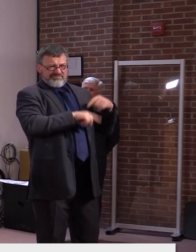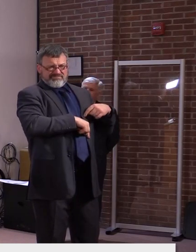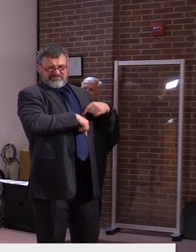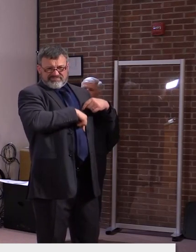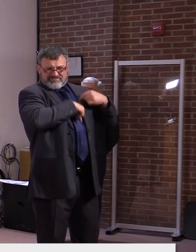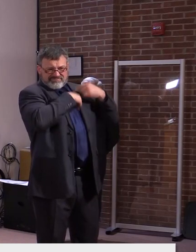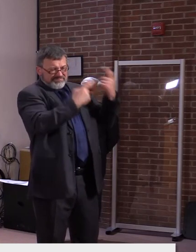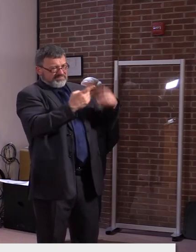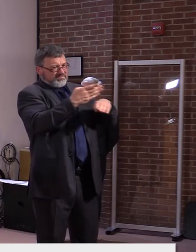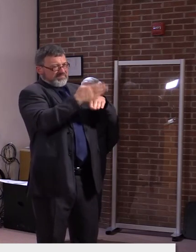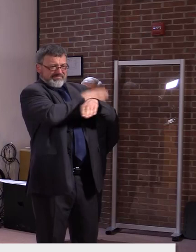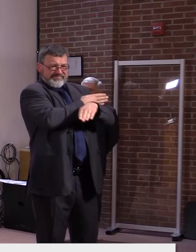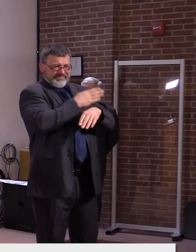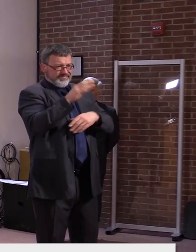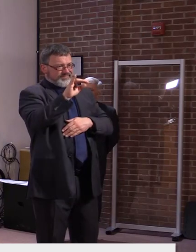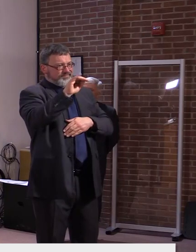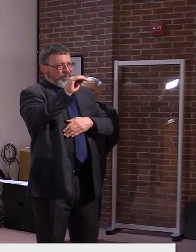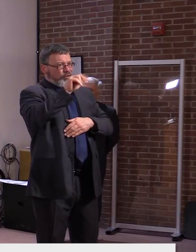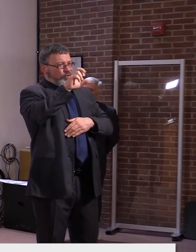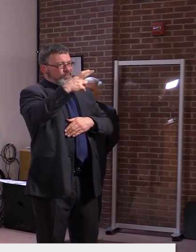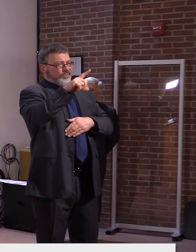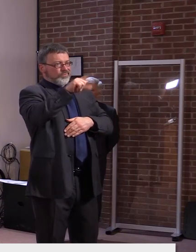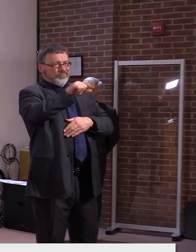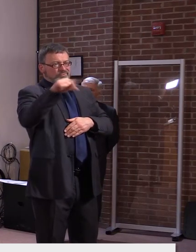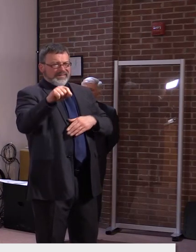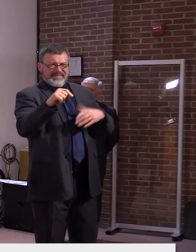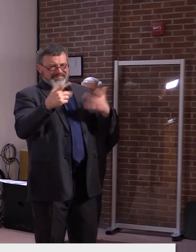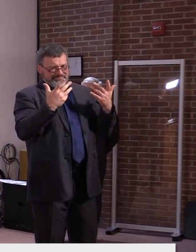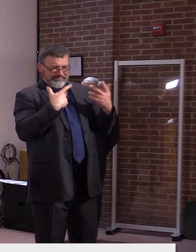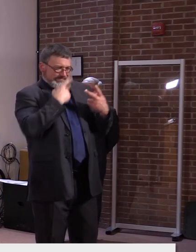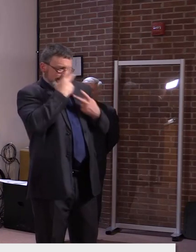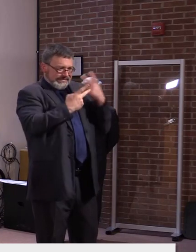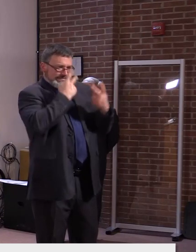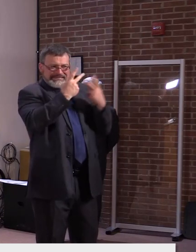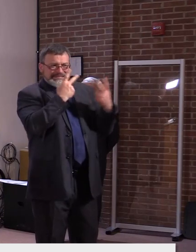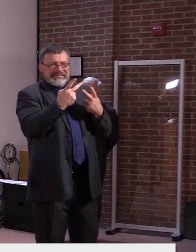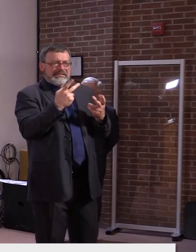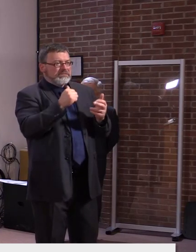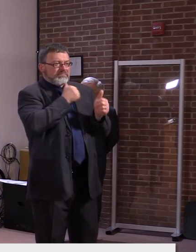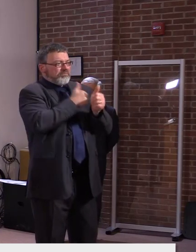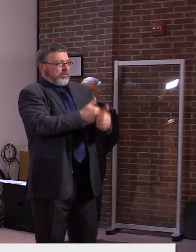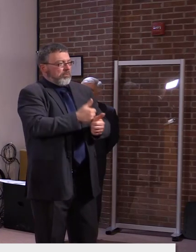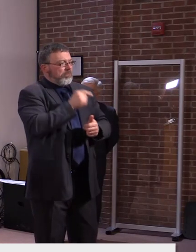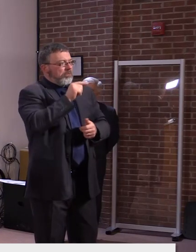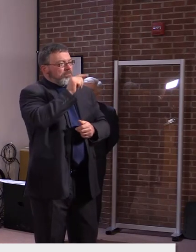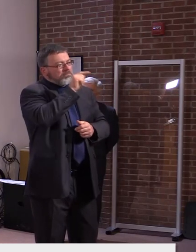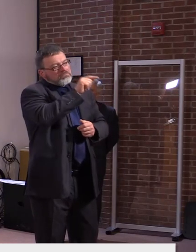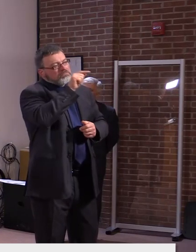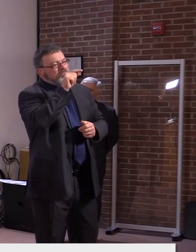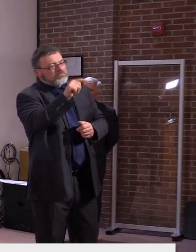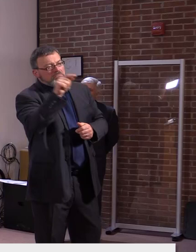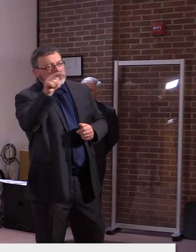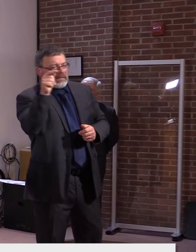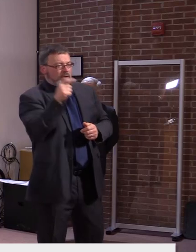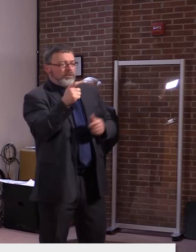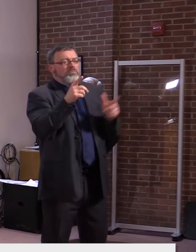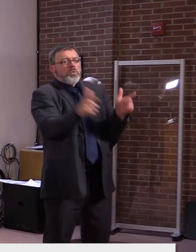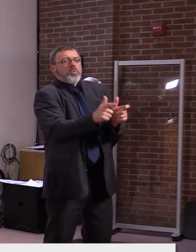COVID cases. I mean, this has been prevalent, you know, a small minority, but prevalent over the last 19 months.